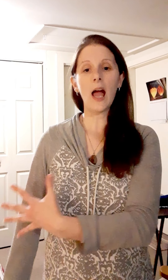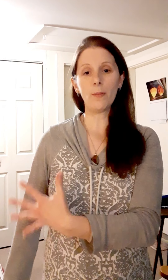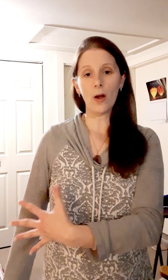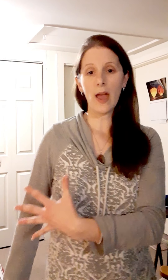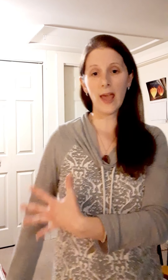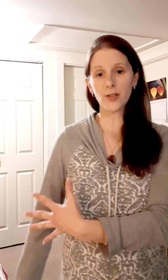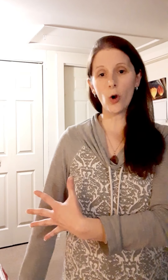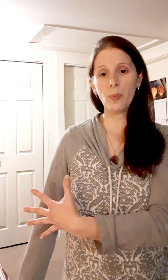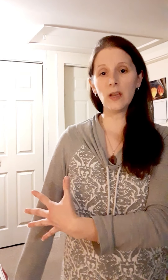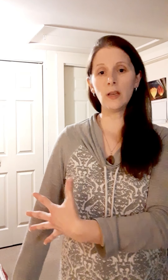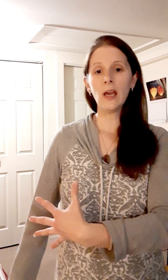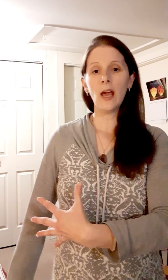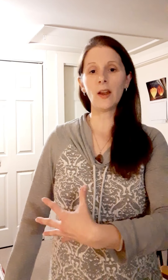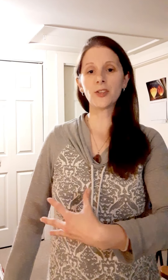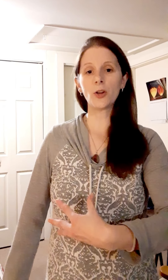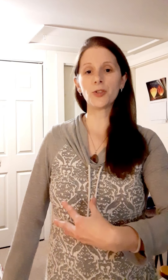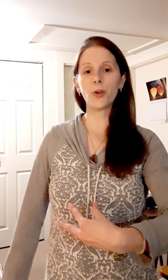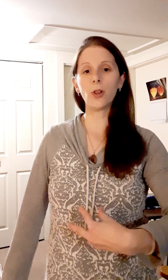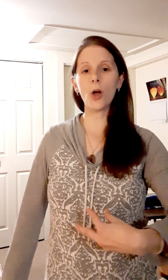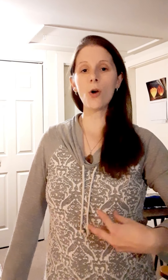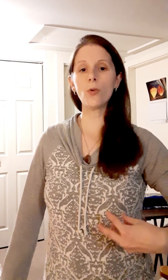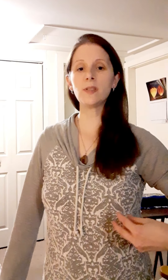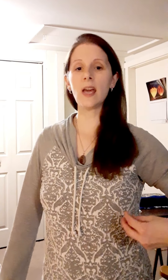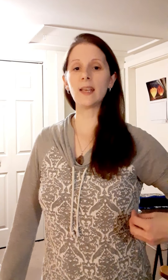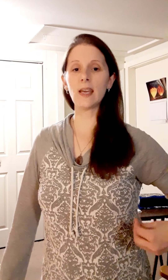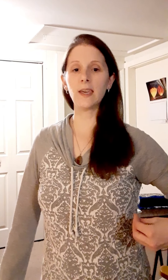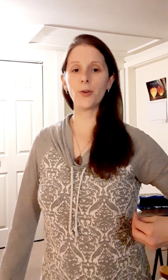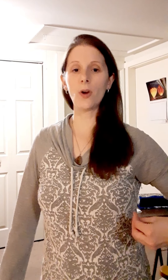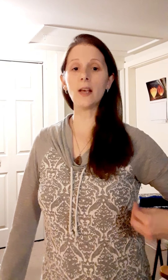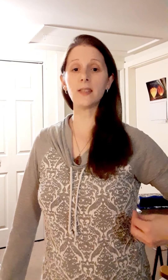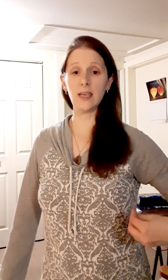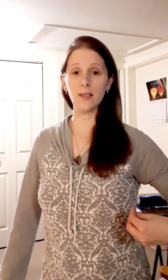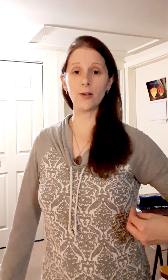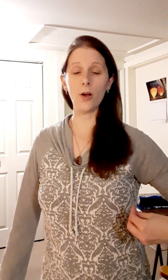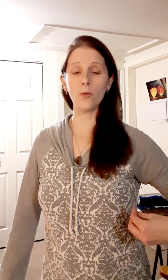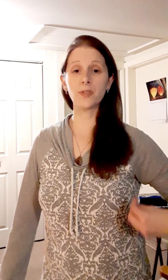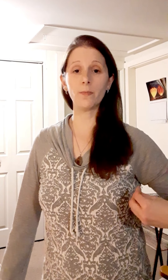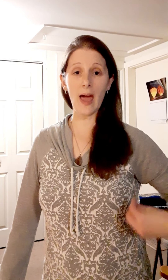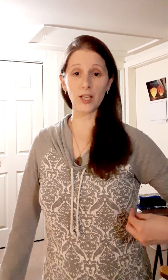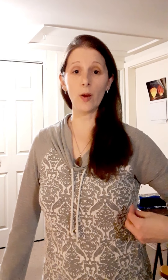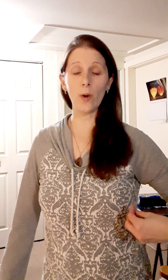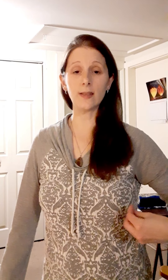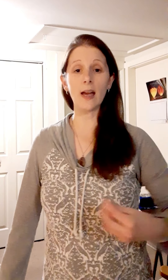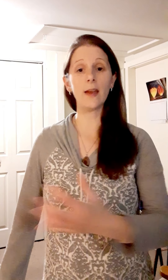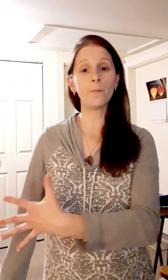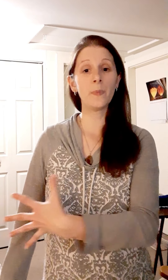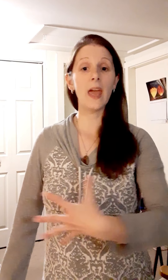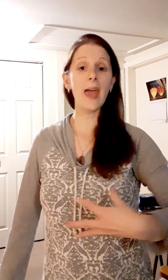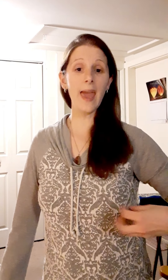I'm hands open, and then it starts to close. As I get across, it is closed back to my right side.